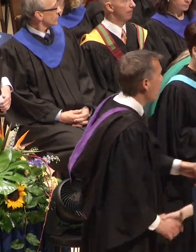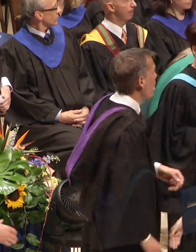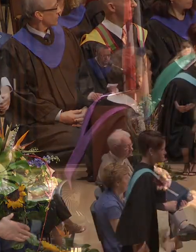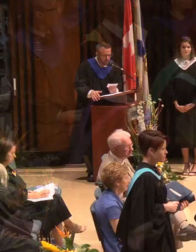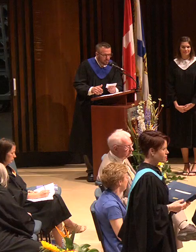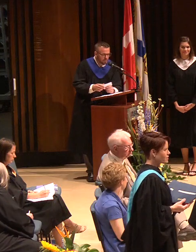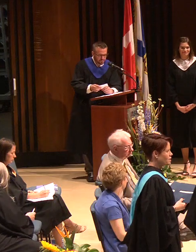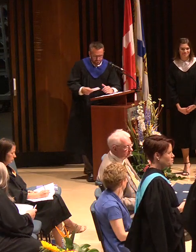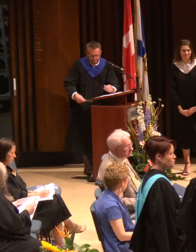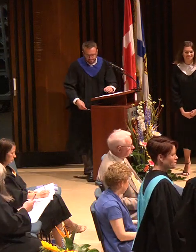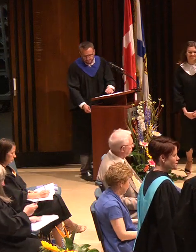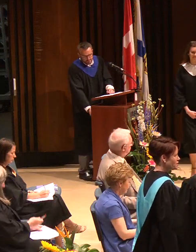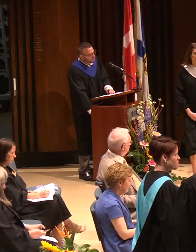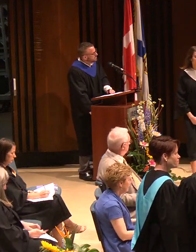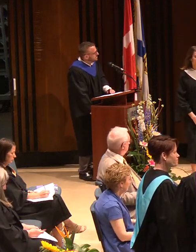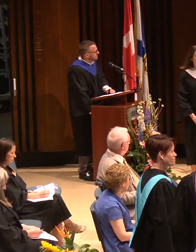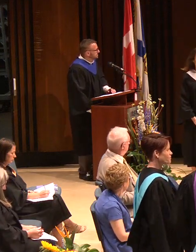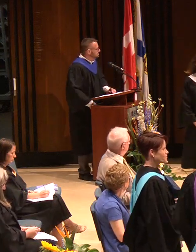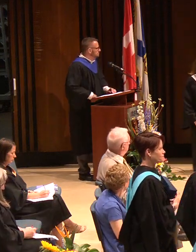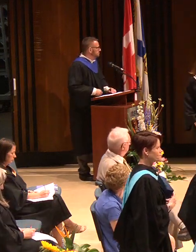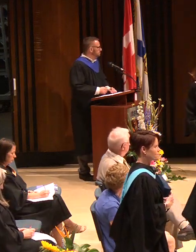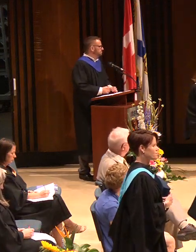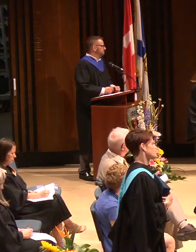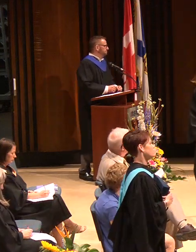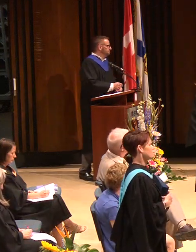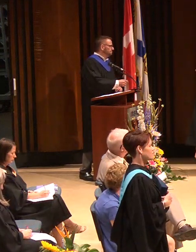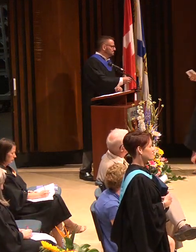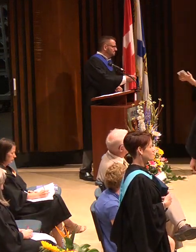Brittany Caraher.